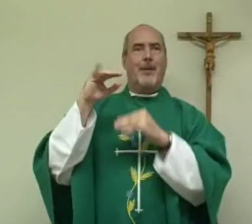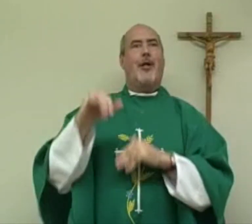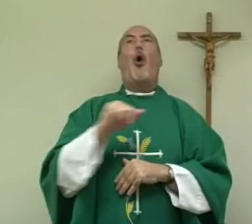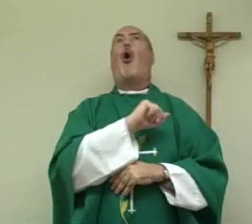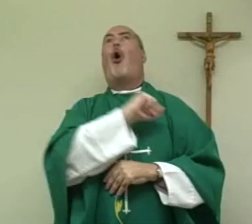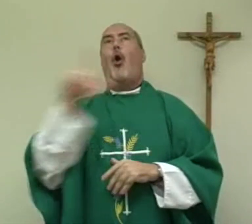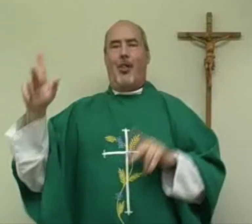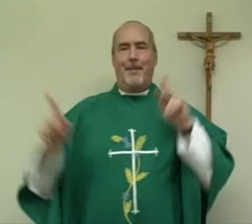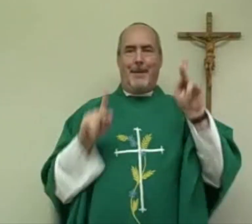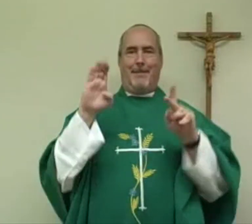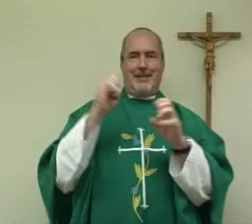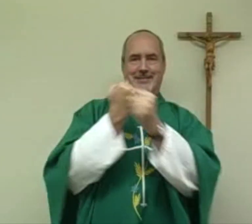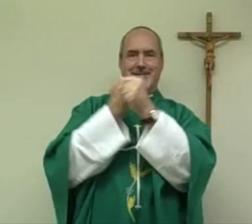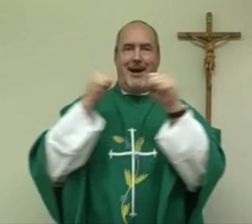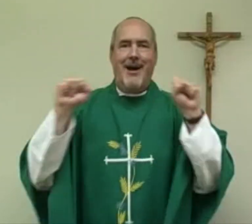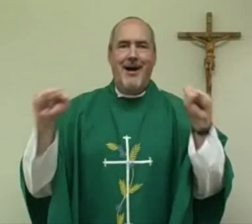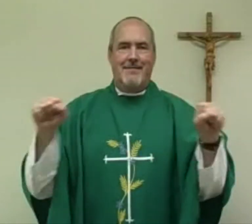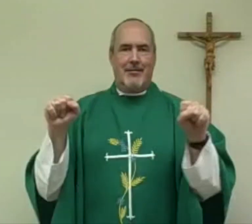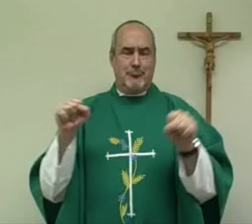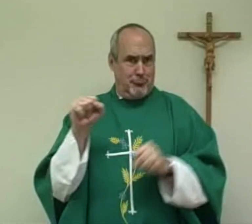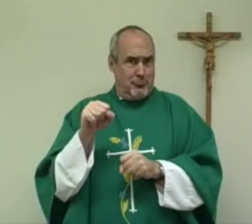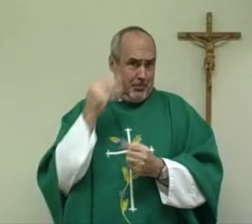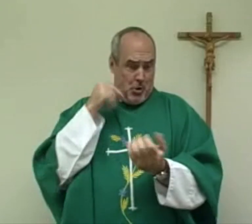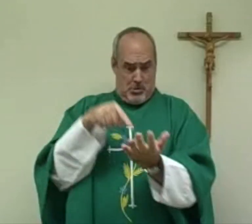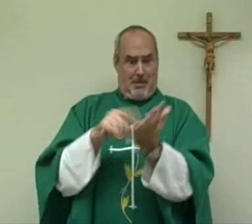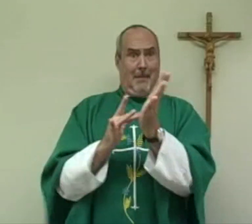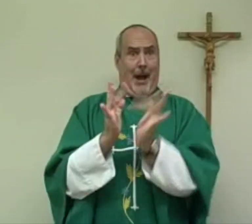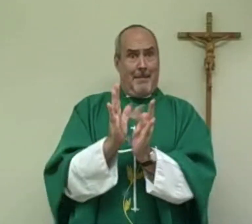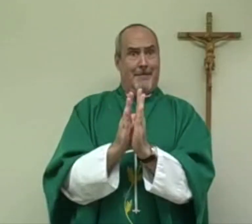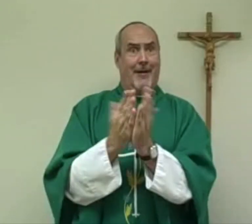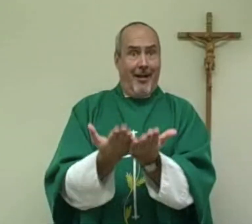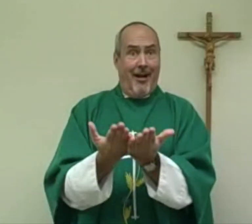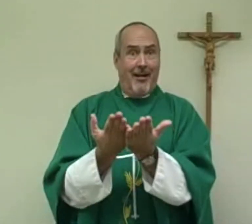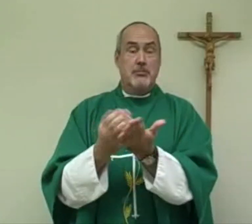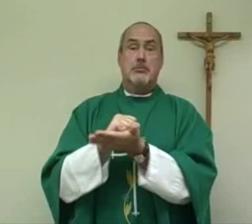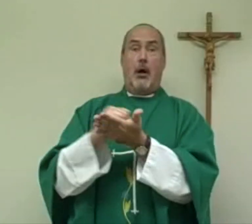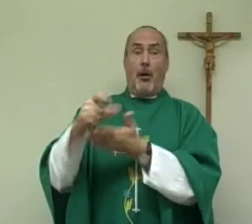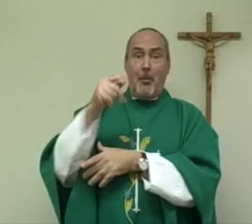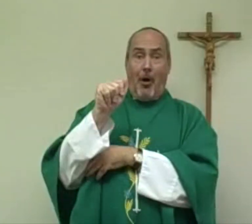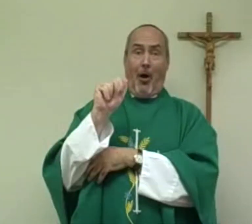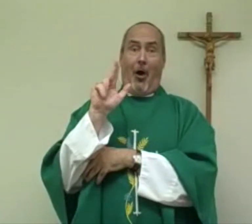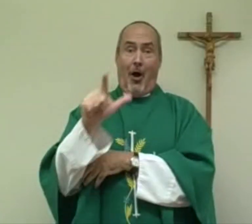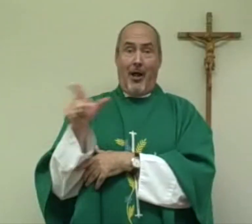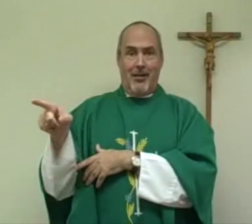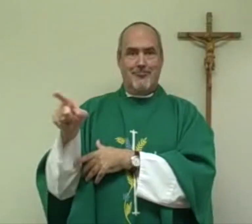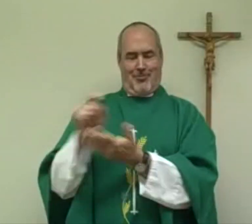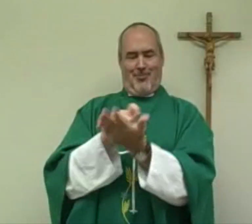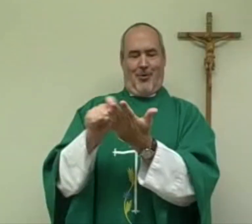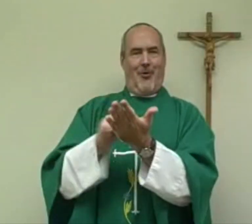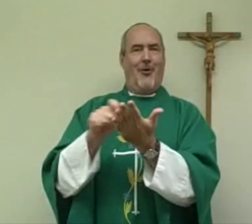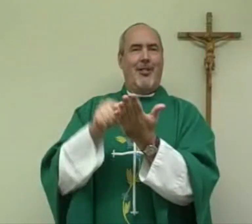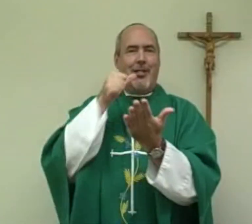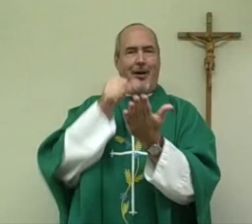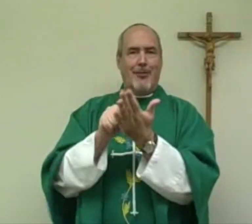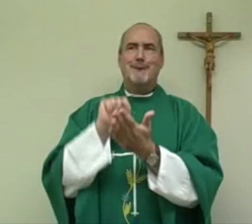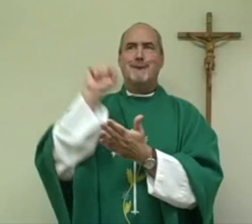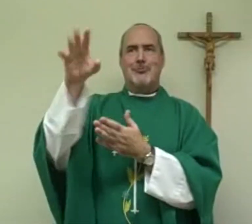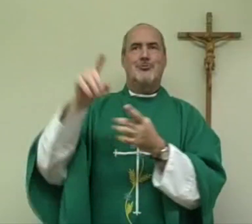It's okay for us to have hope that all will be saved. In the Bible, St. Paul